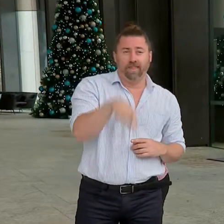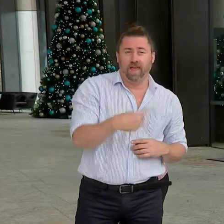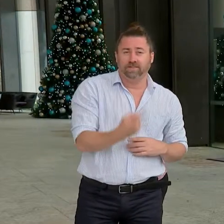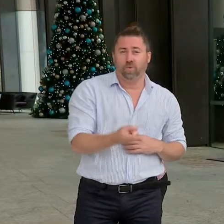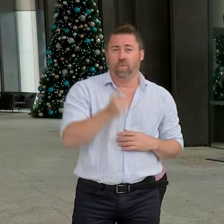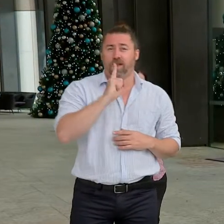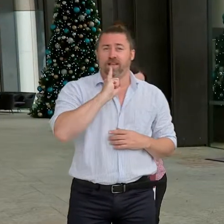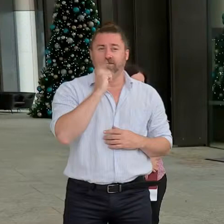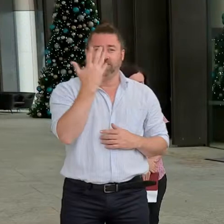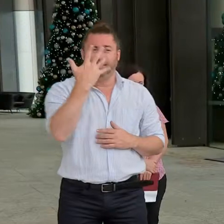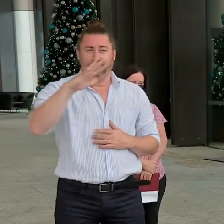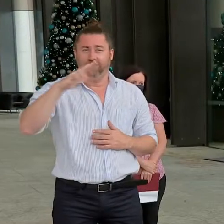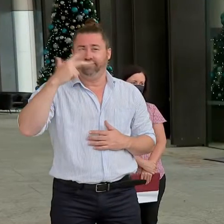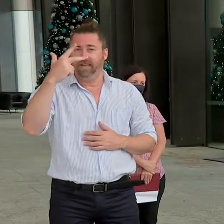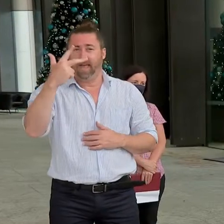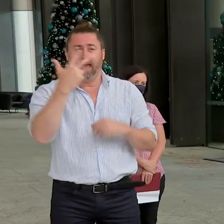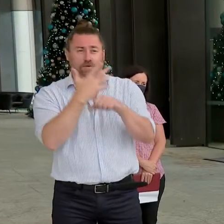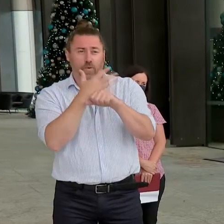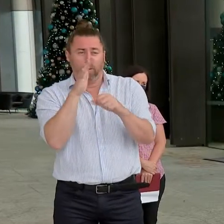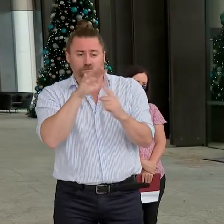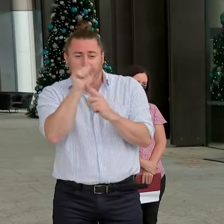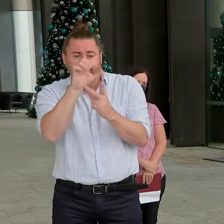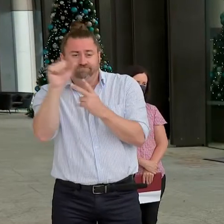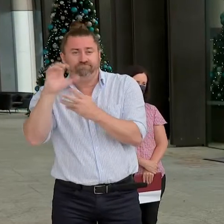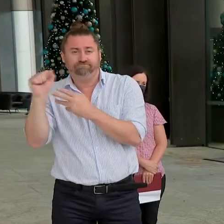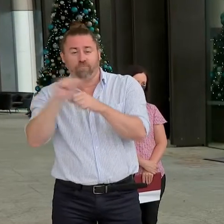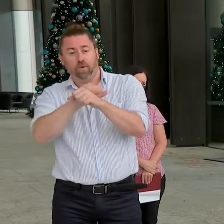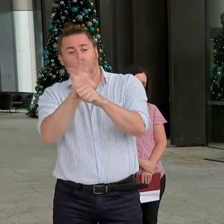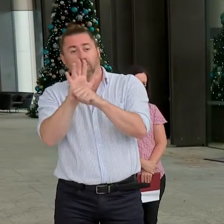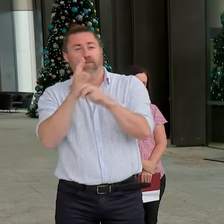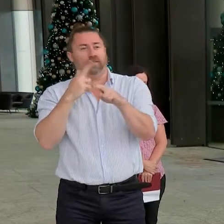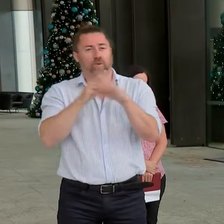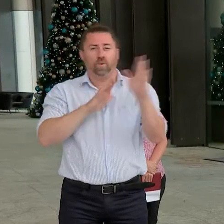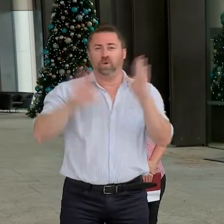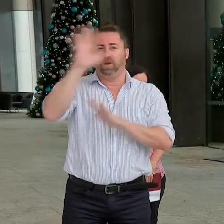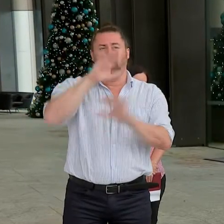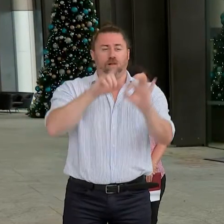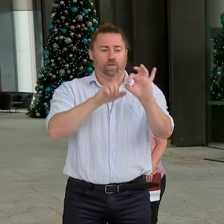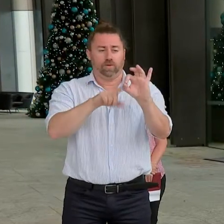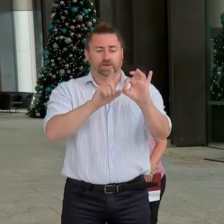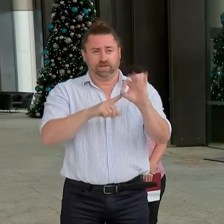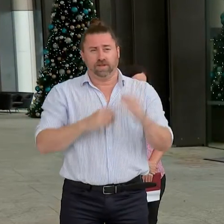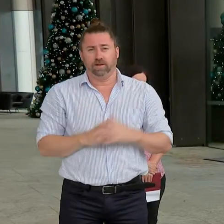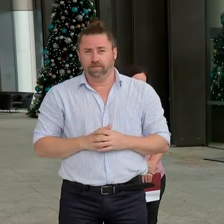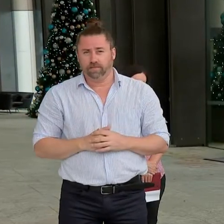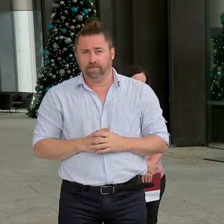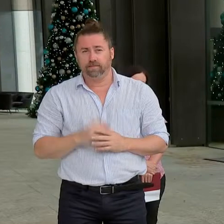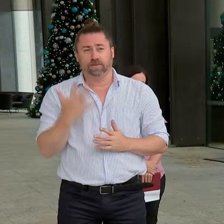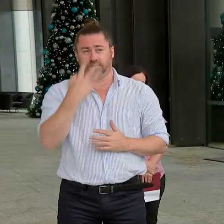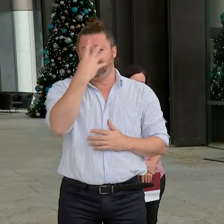1,158 new cases to report in Queensland. This brings the total to